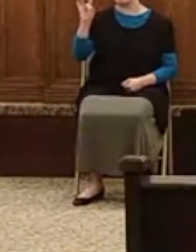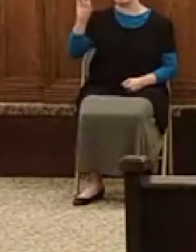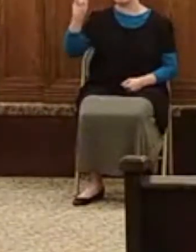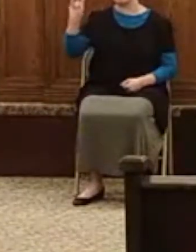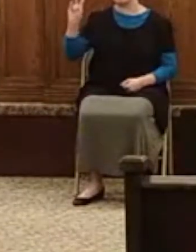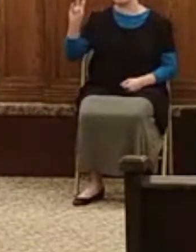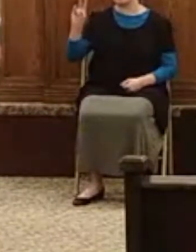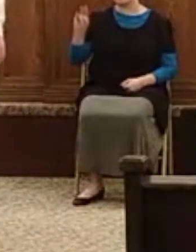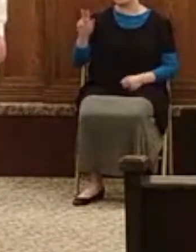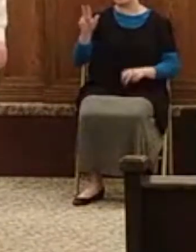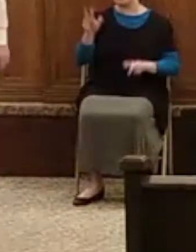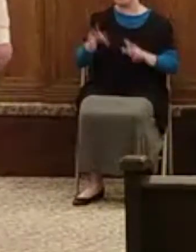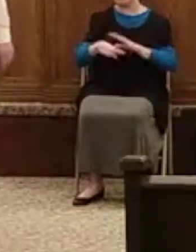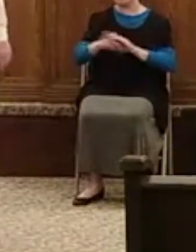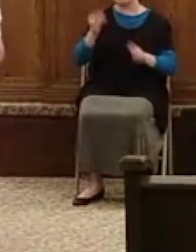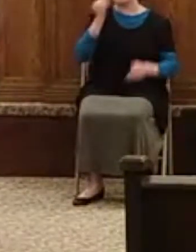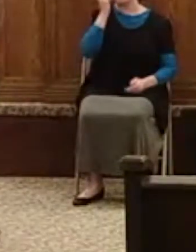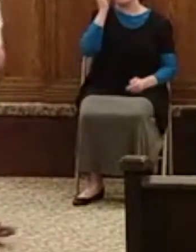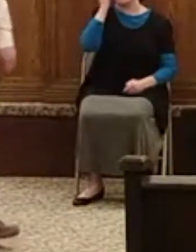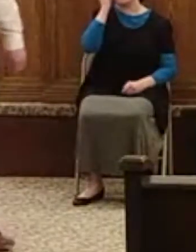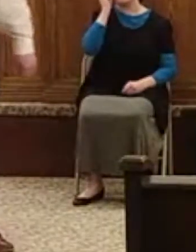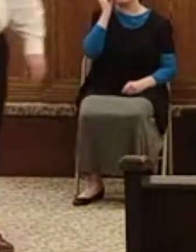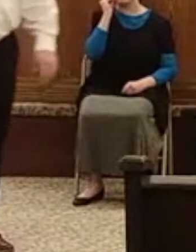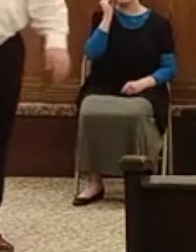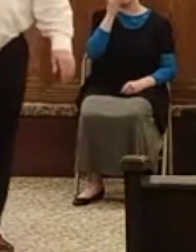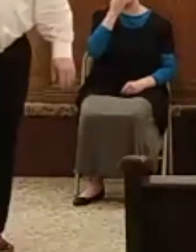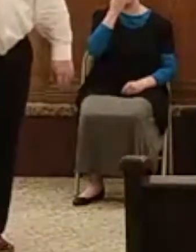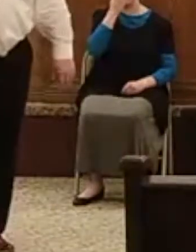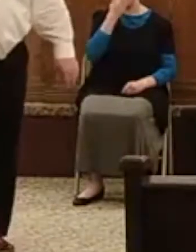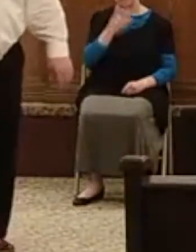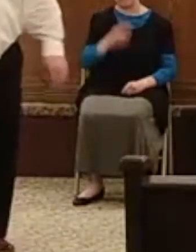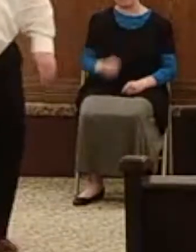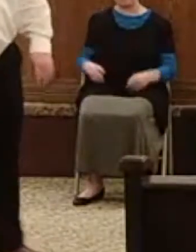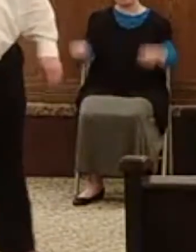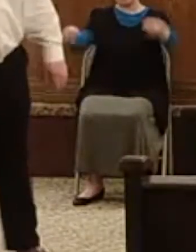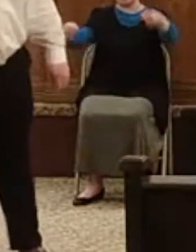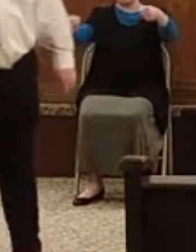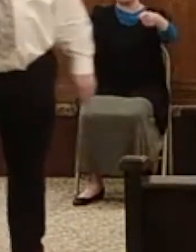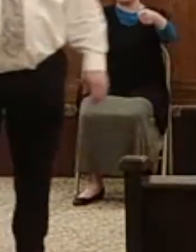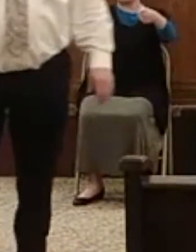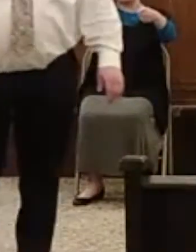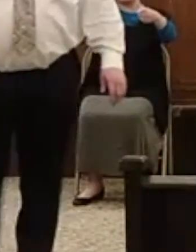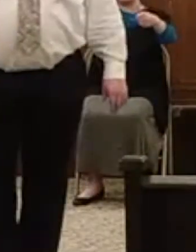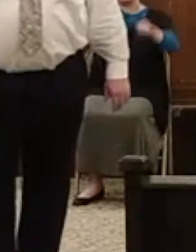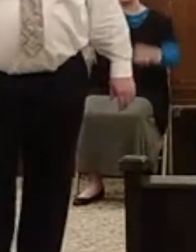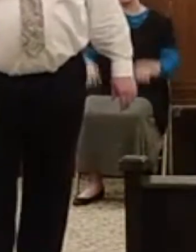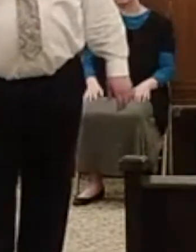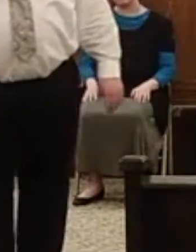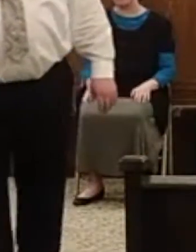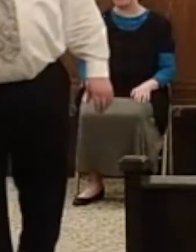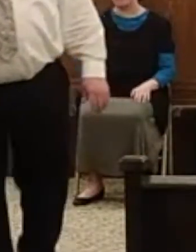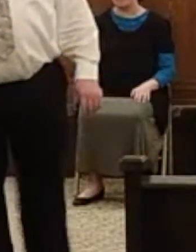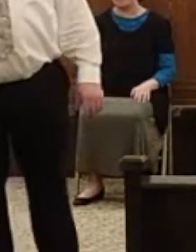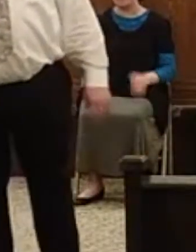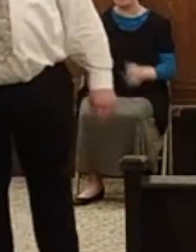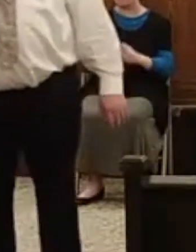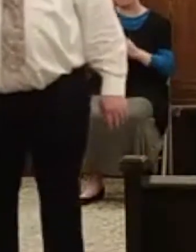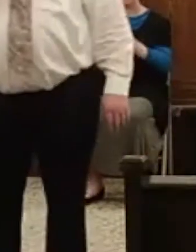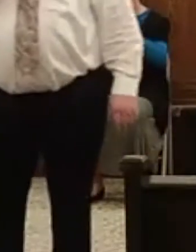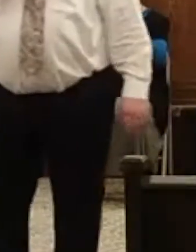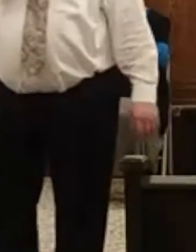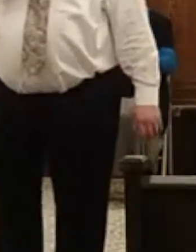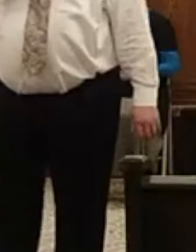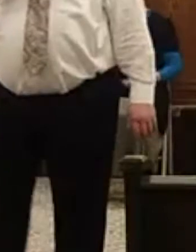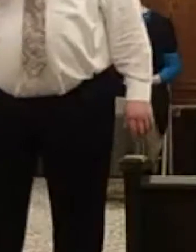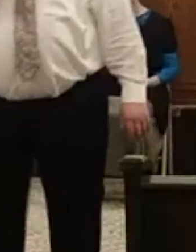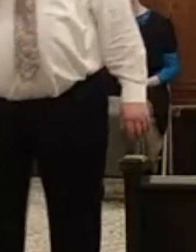1987, right, walking out of my house, getting in my pickup, and I begin to pray,